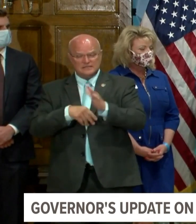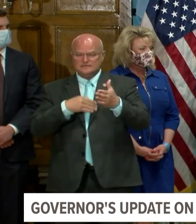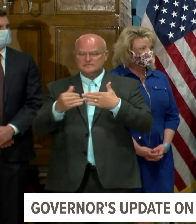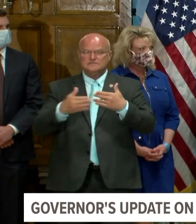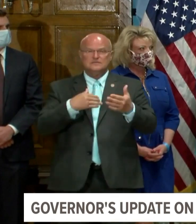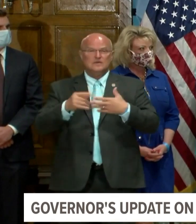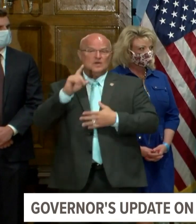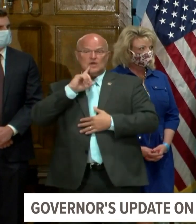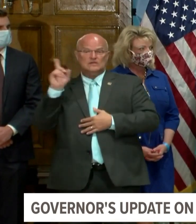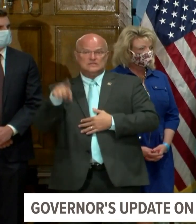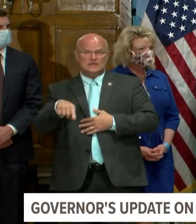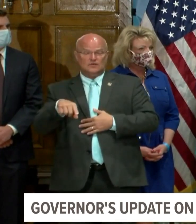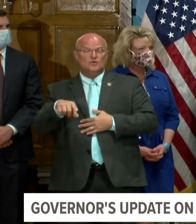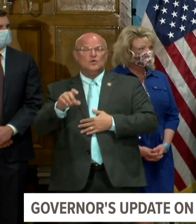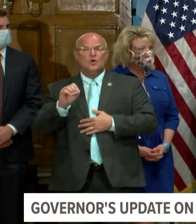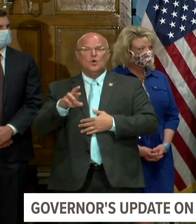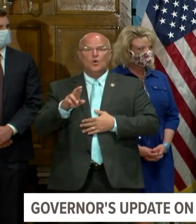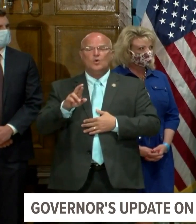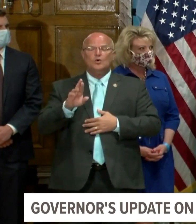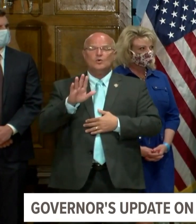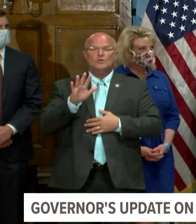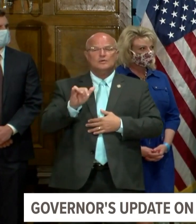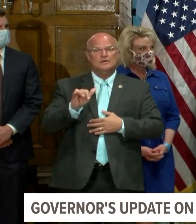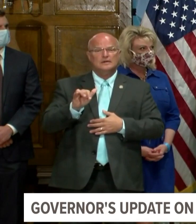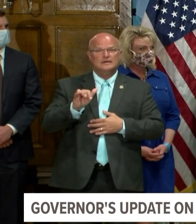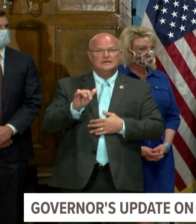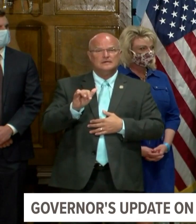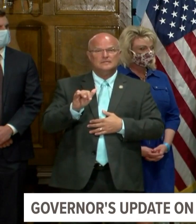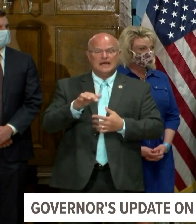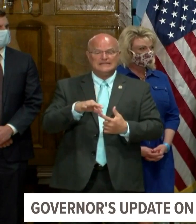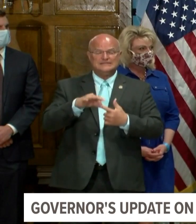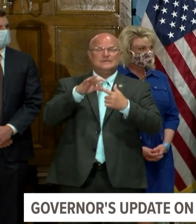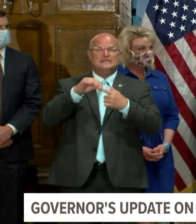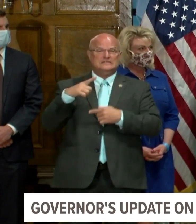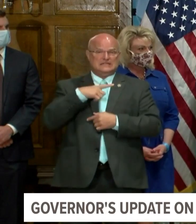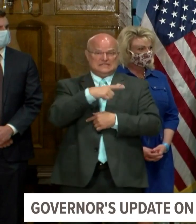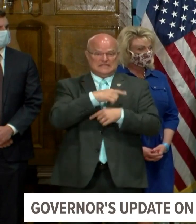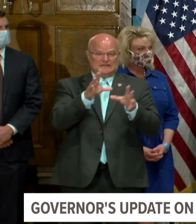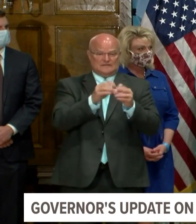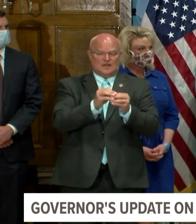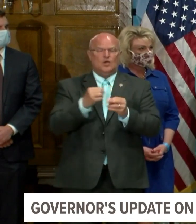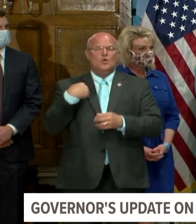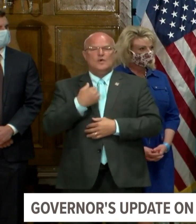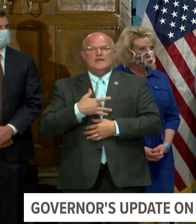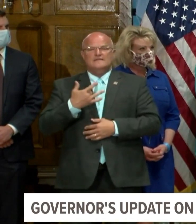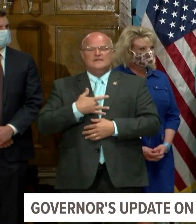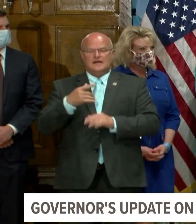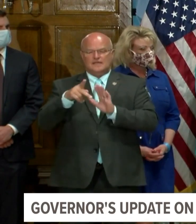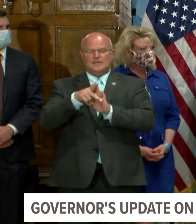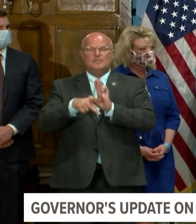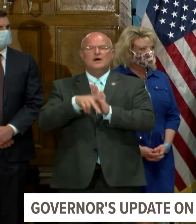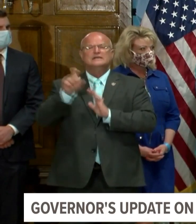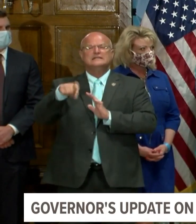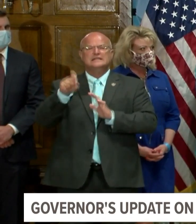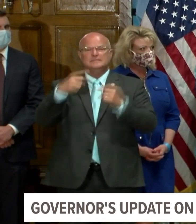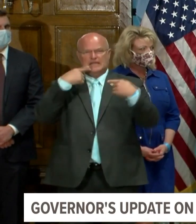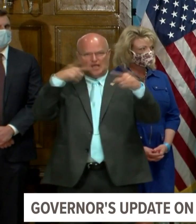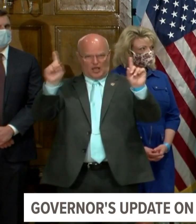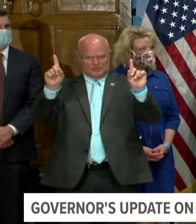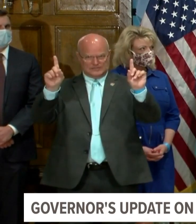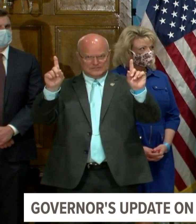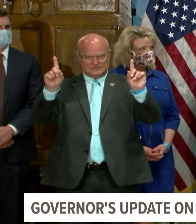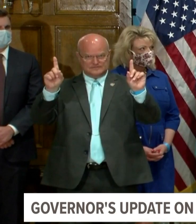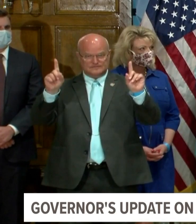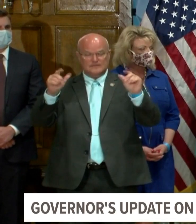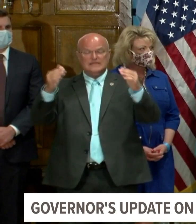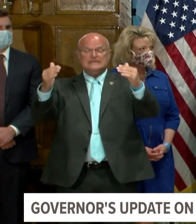by executive session or executive order or whether it be by special legislative session, we felt the policy needed to be accomplished. But